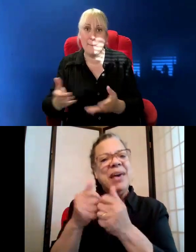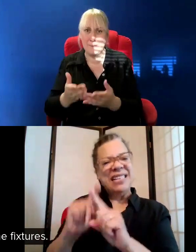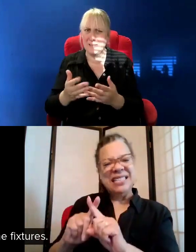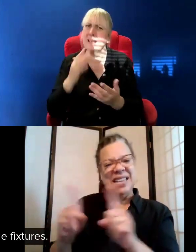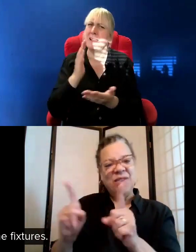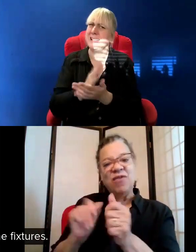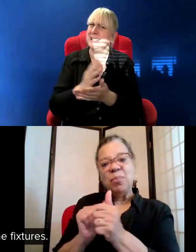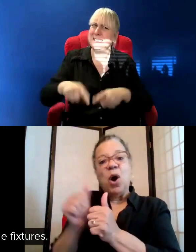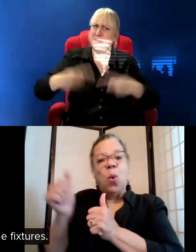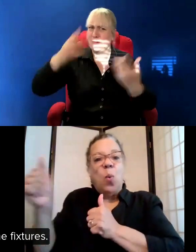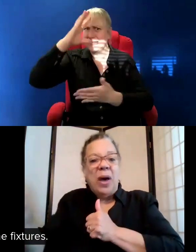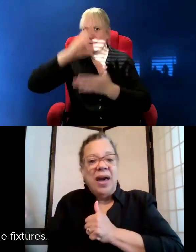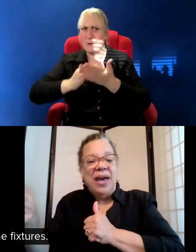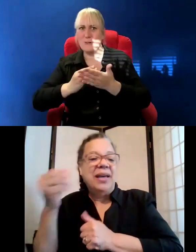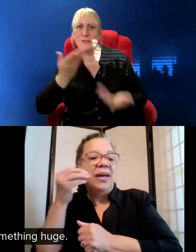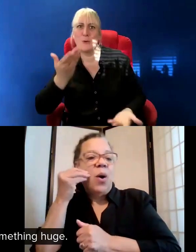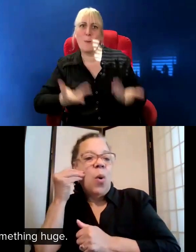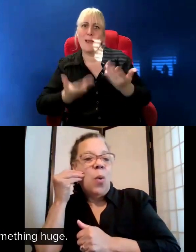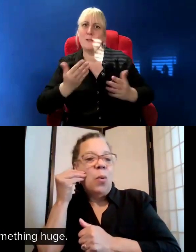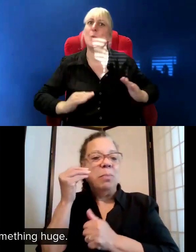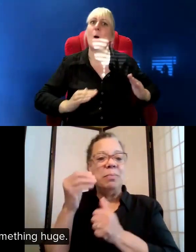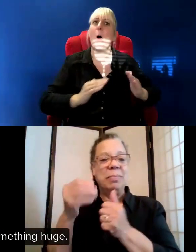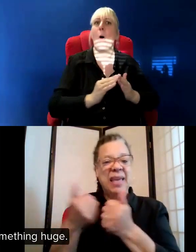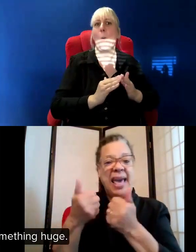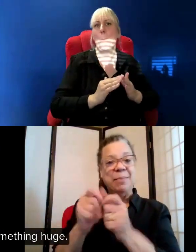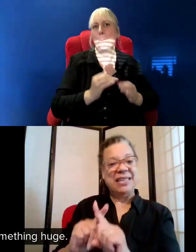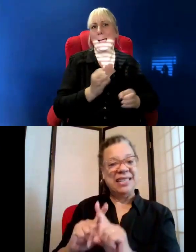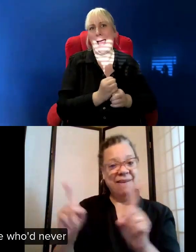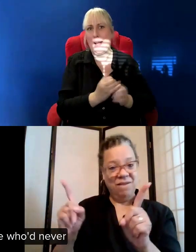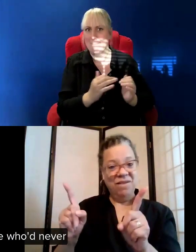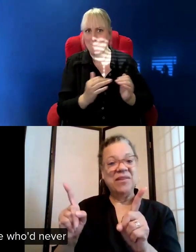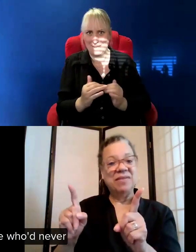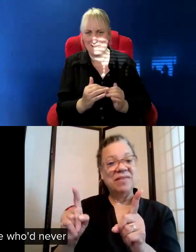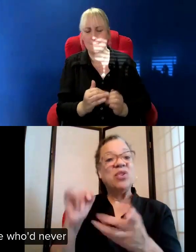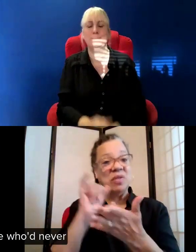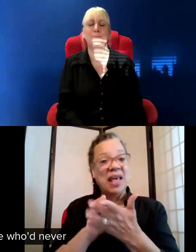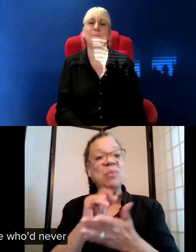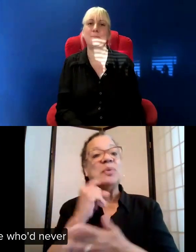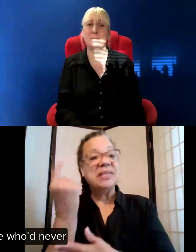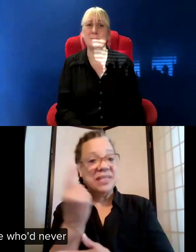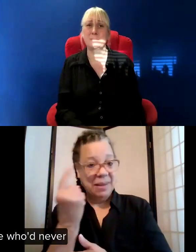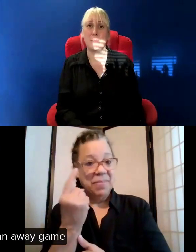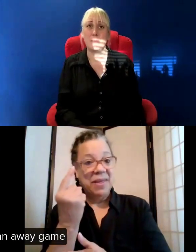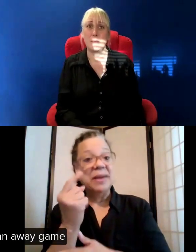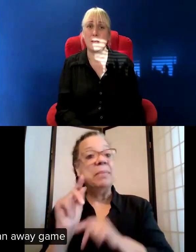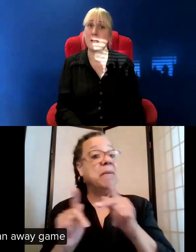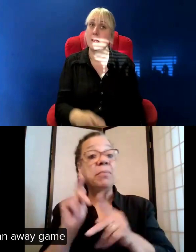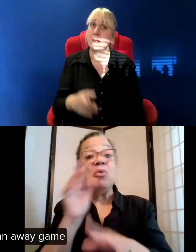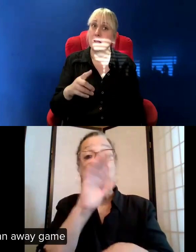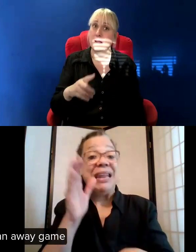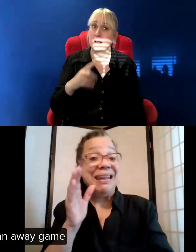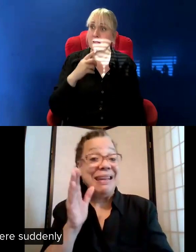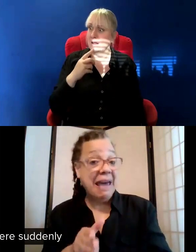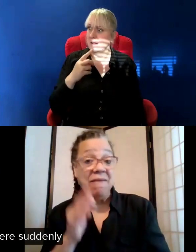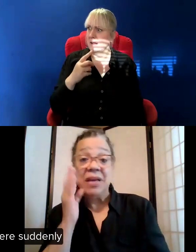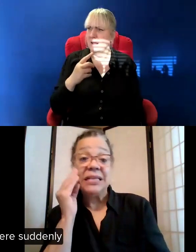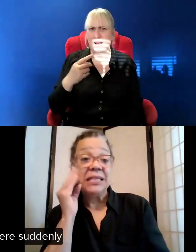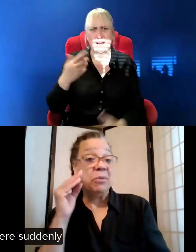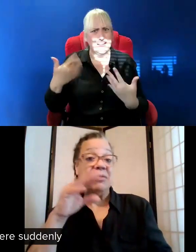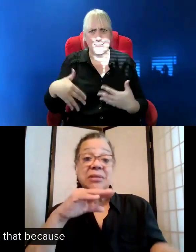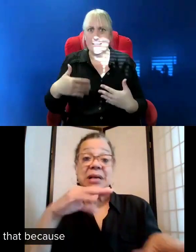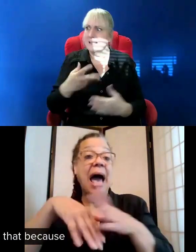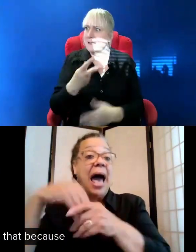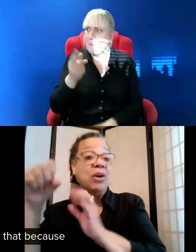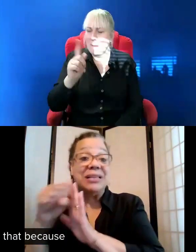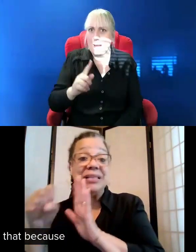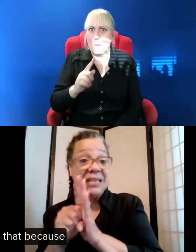away game to our home fixtures. So that was something huge. We had people who'd never ever been to an away game before that were